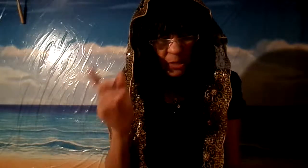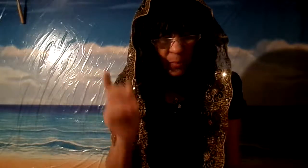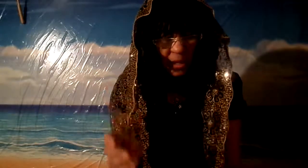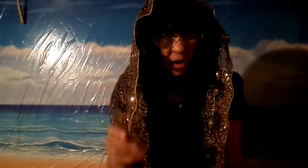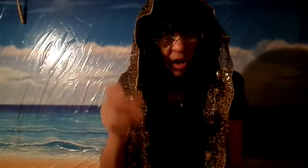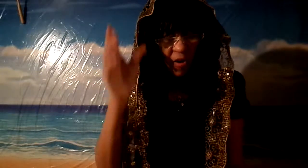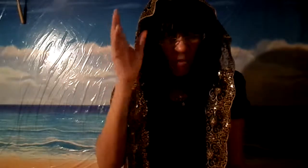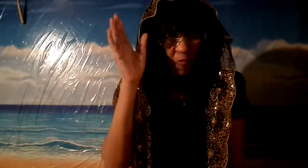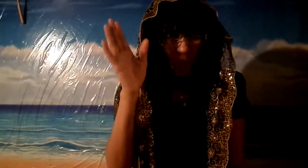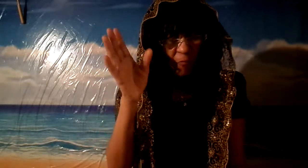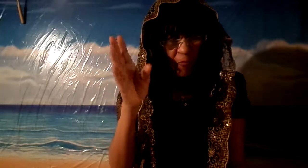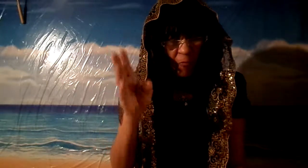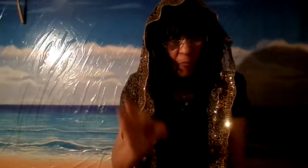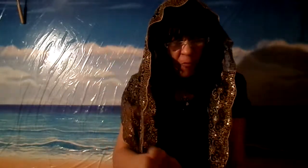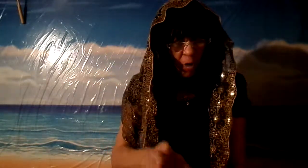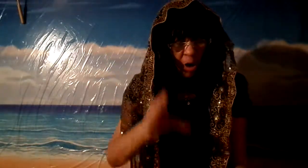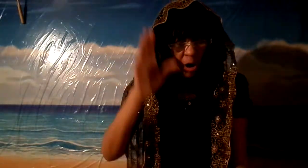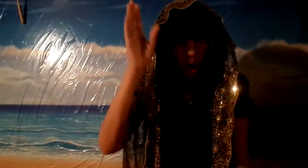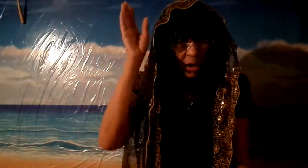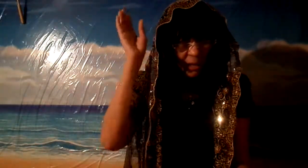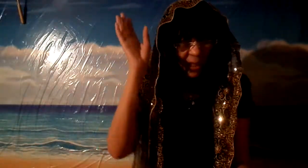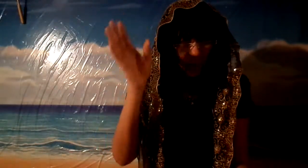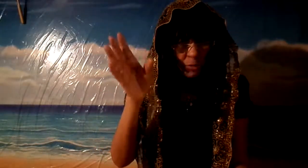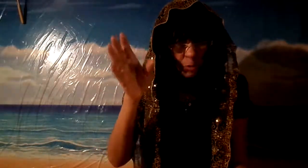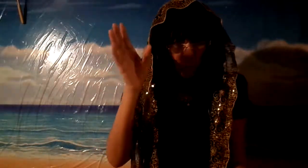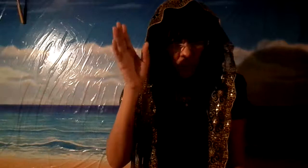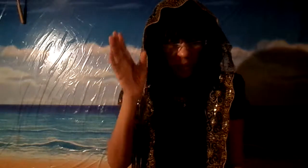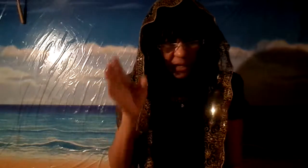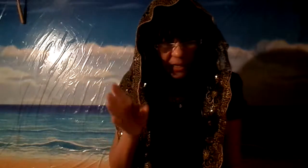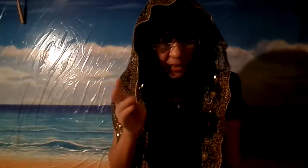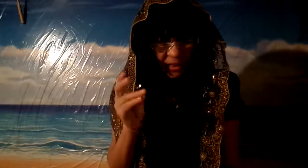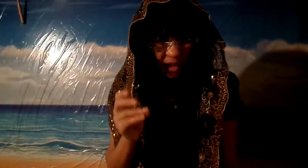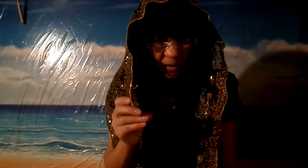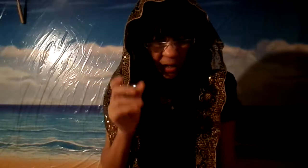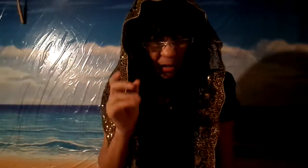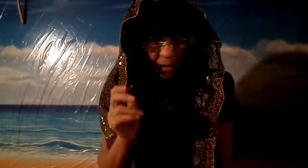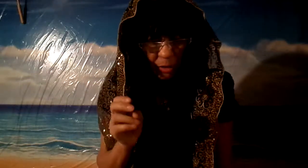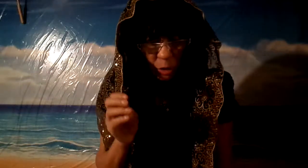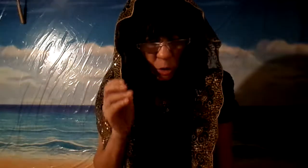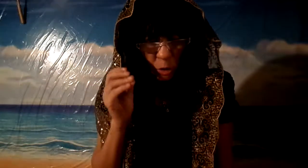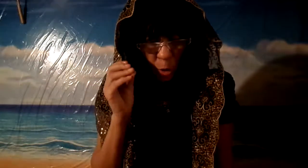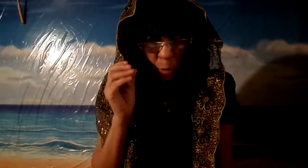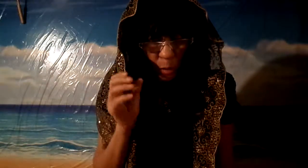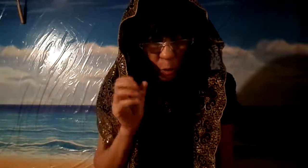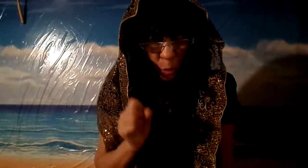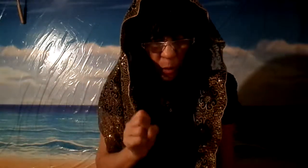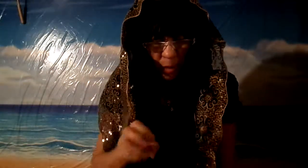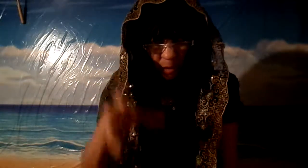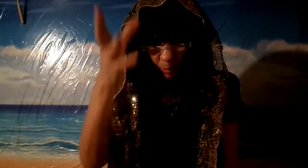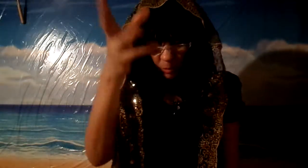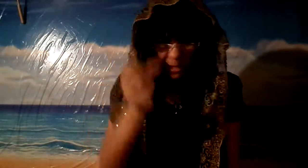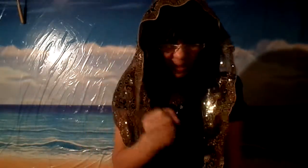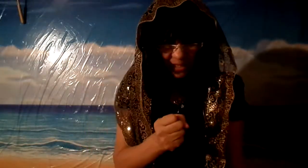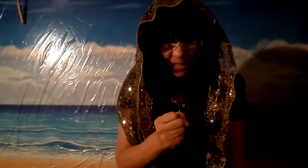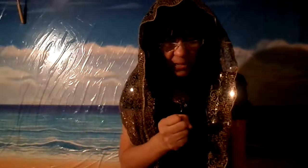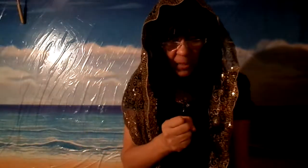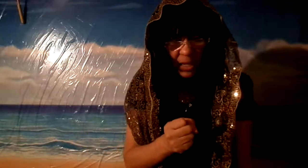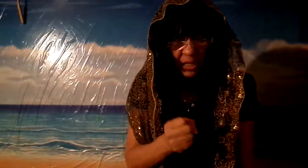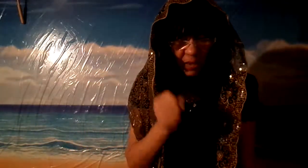speak four languages when they never learn. We do and we understand. The